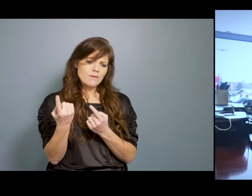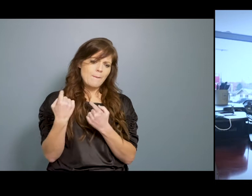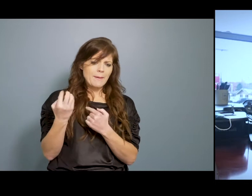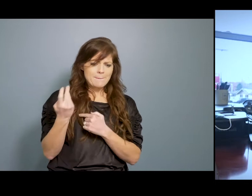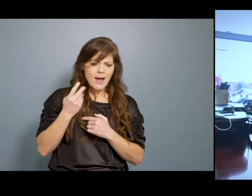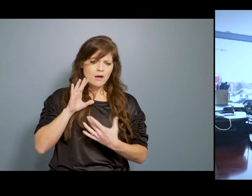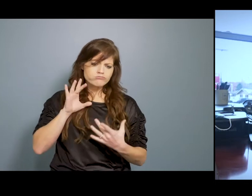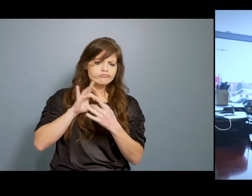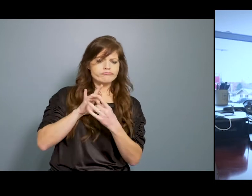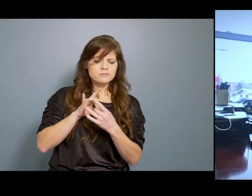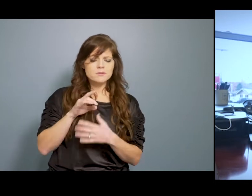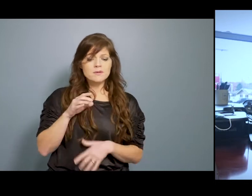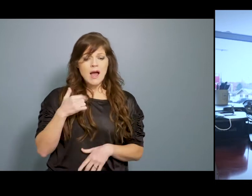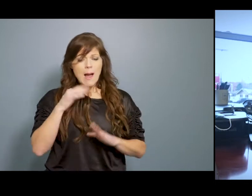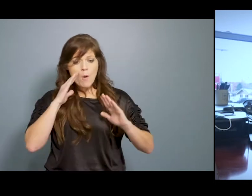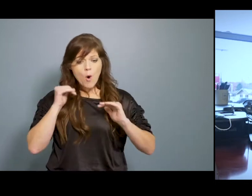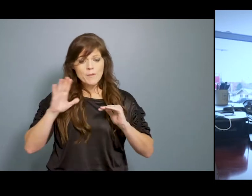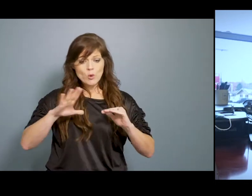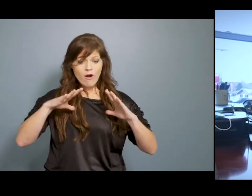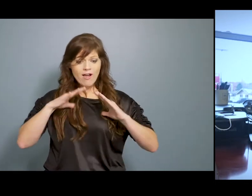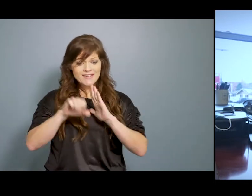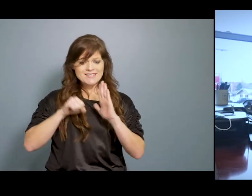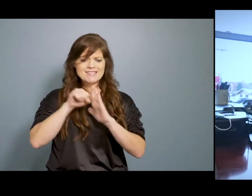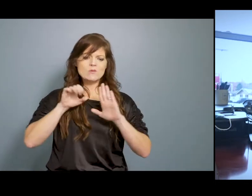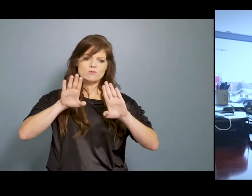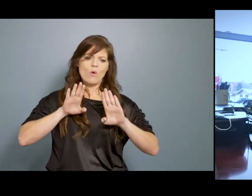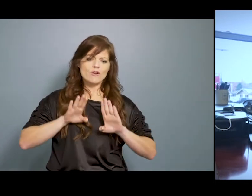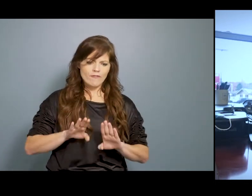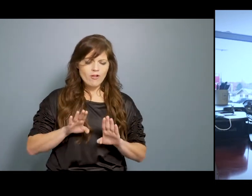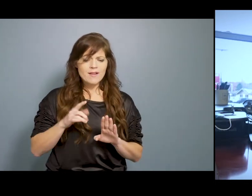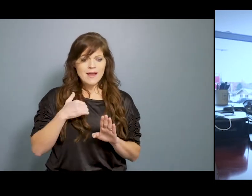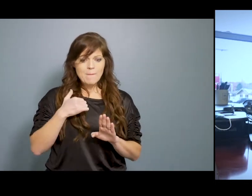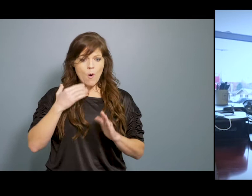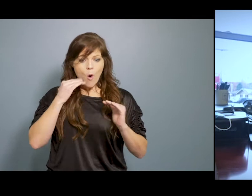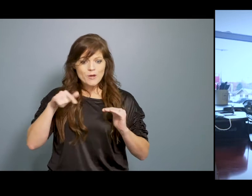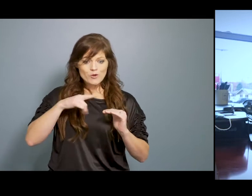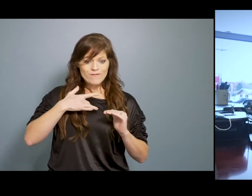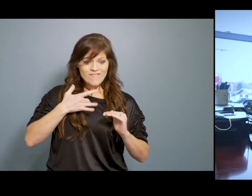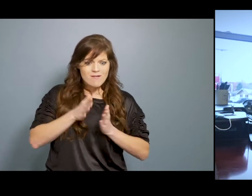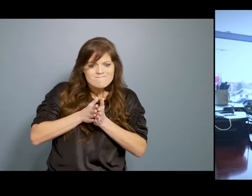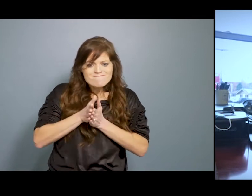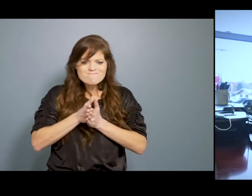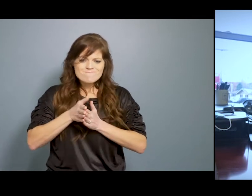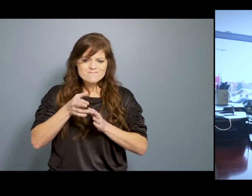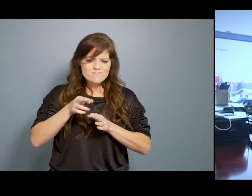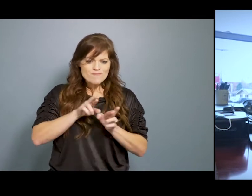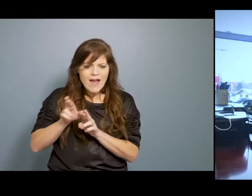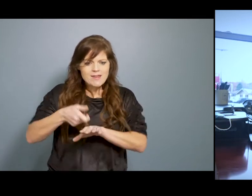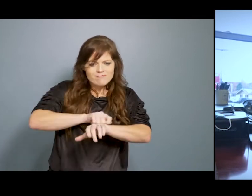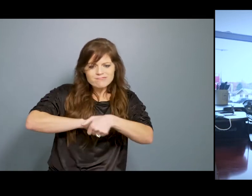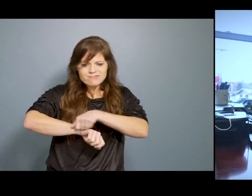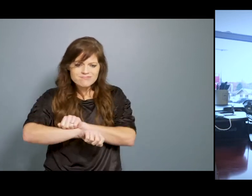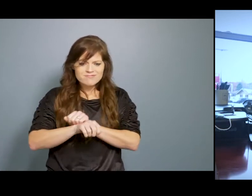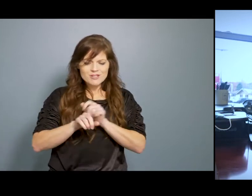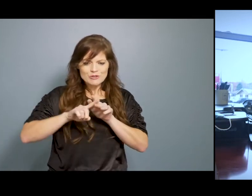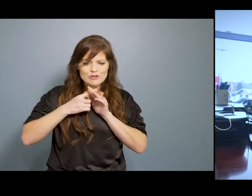you had a wonderful holiday season and really got refreshed, renewed, and reinvigorated in order to get back to the start of the